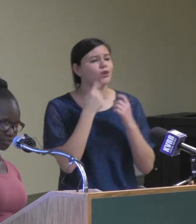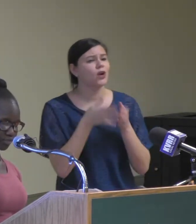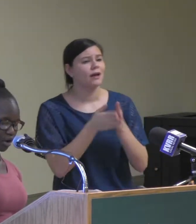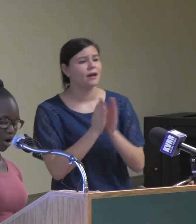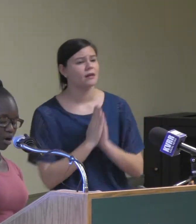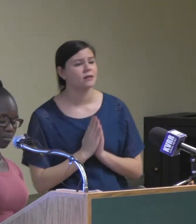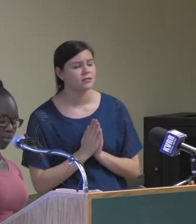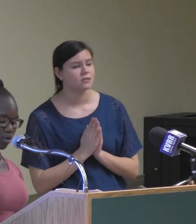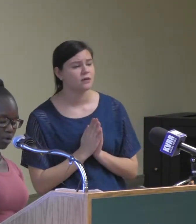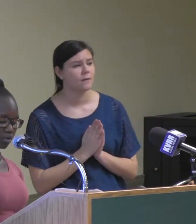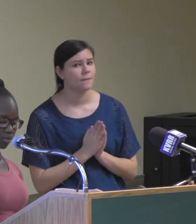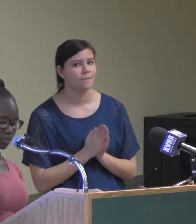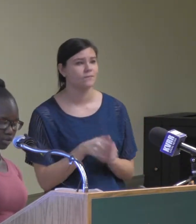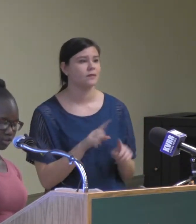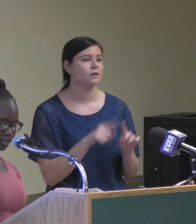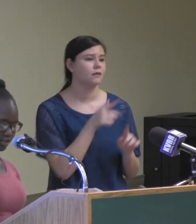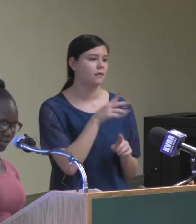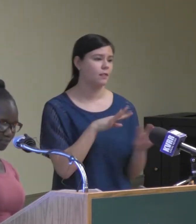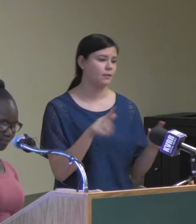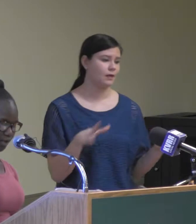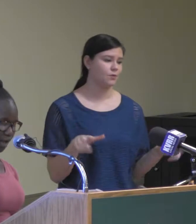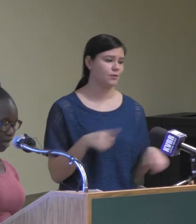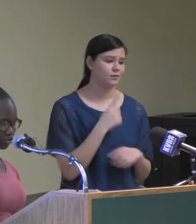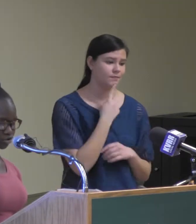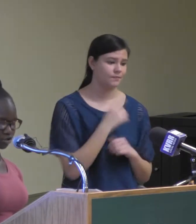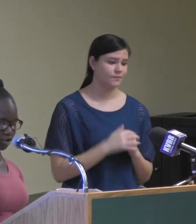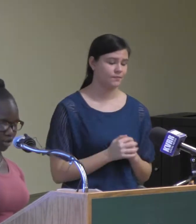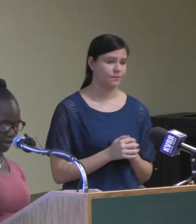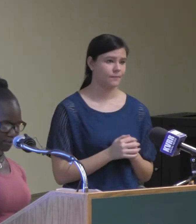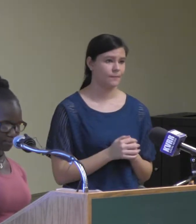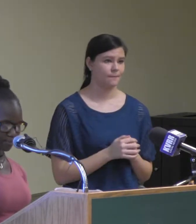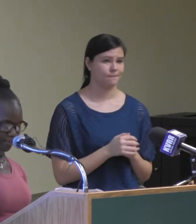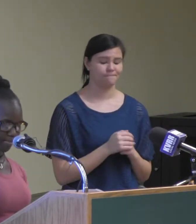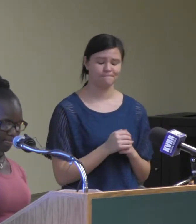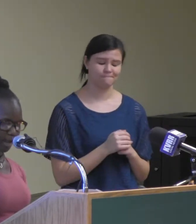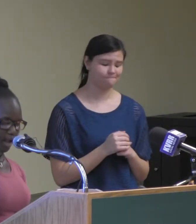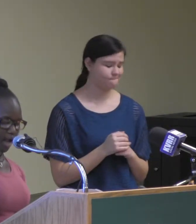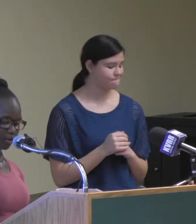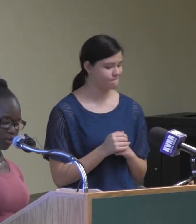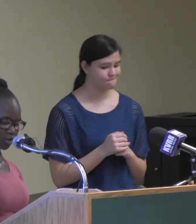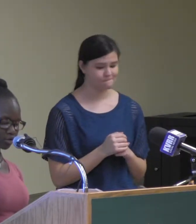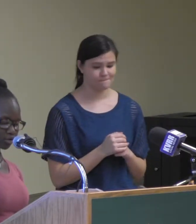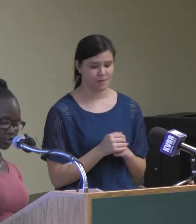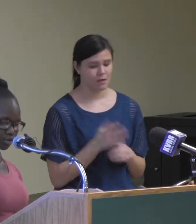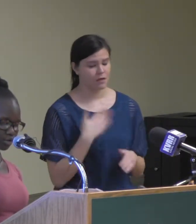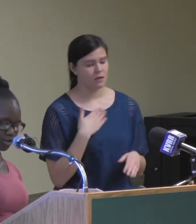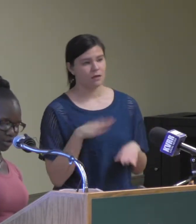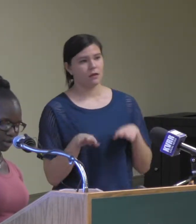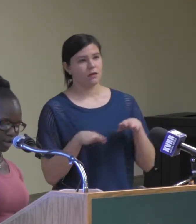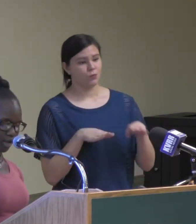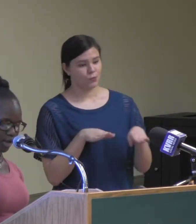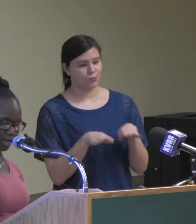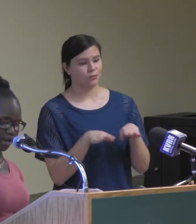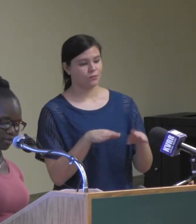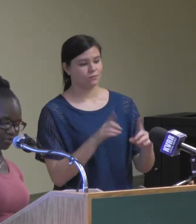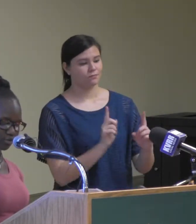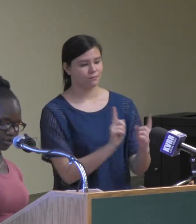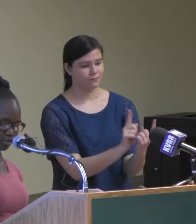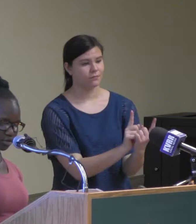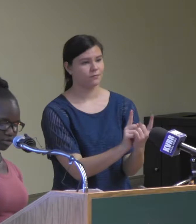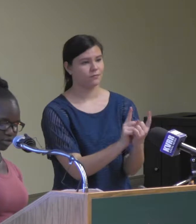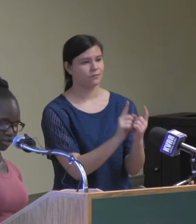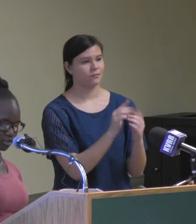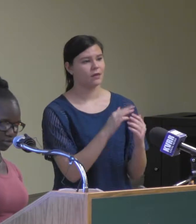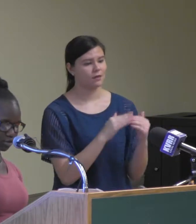asked her. Mawaku, she said, as she shook her head. I walked towards her, and I comforted